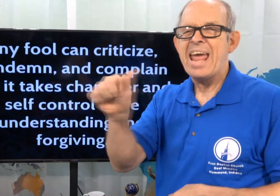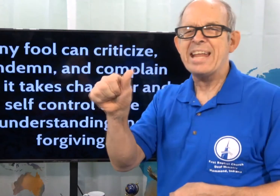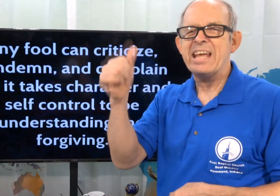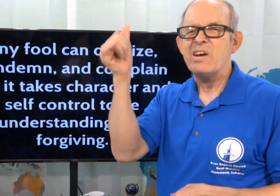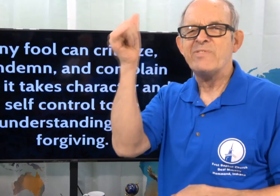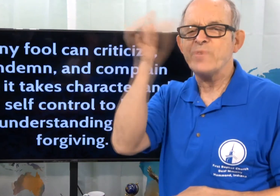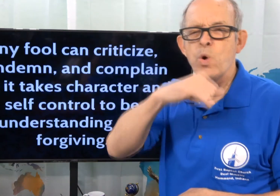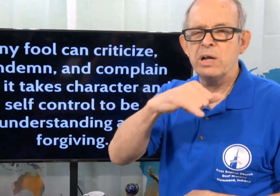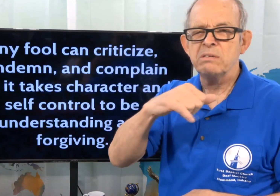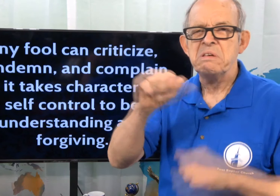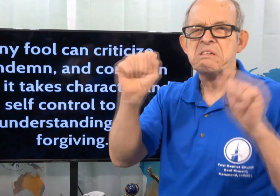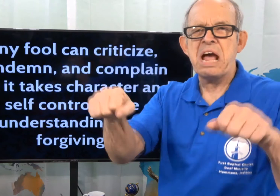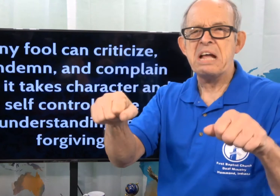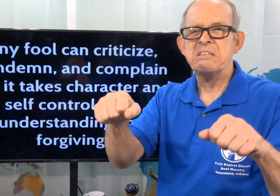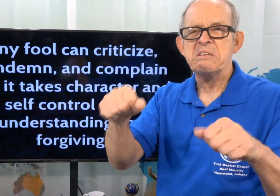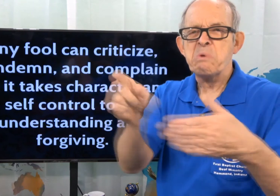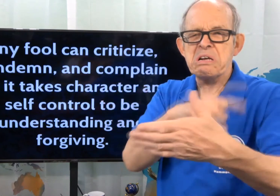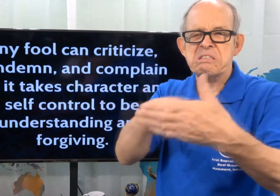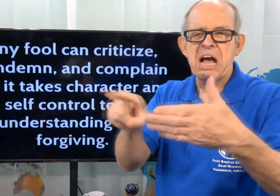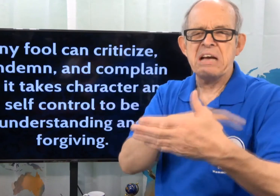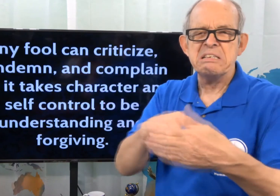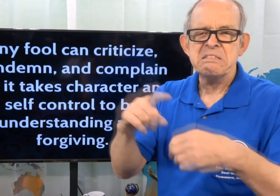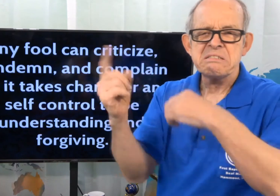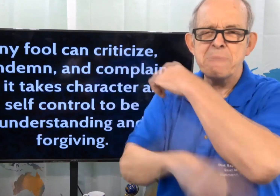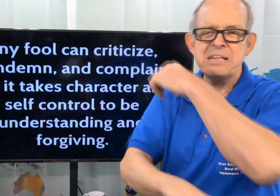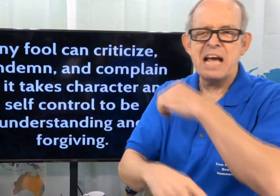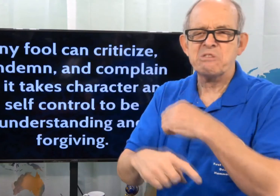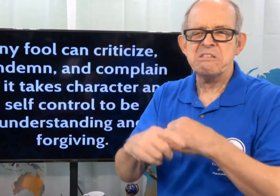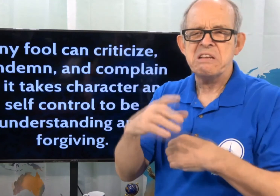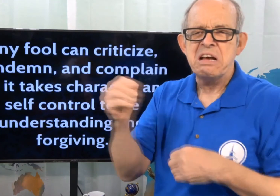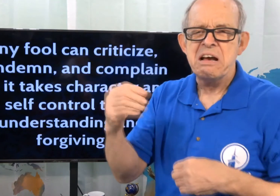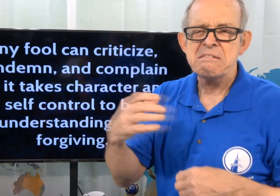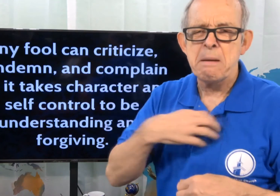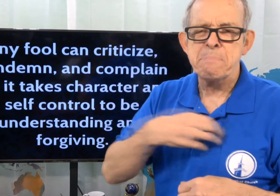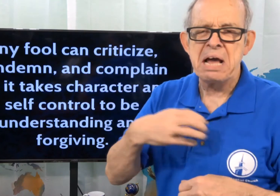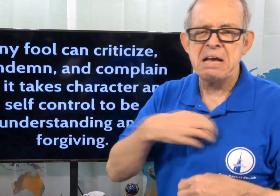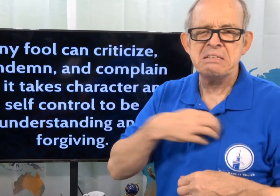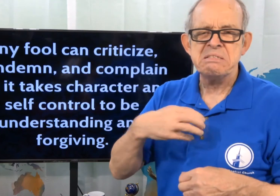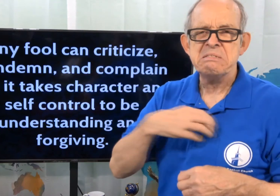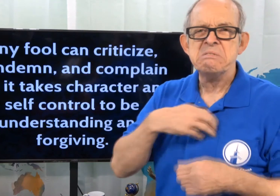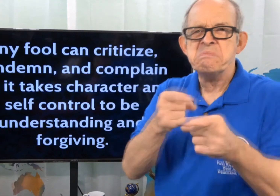Any doer can criticize condemnation and complain,